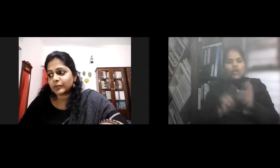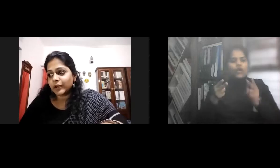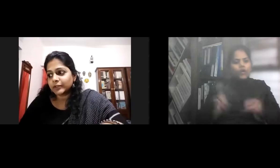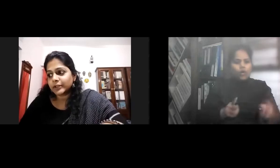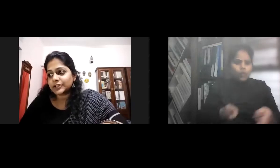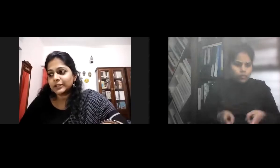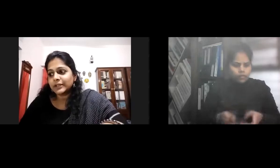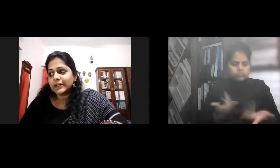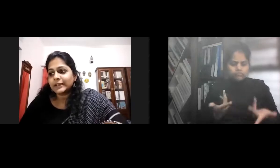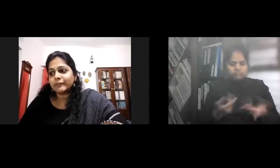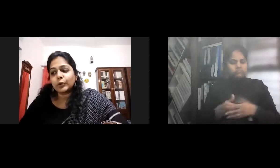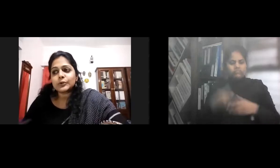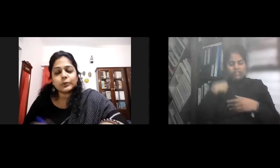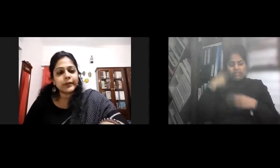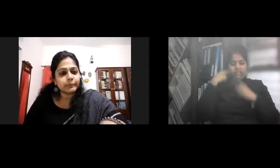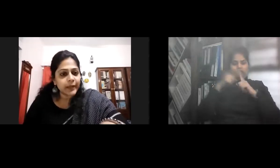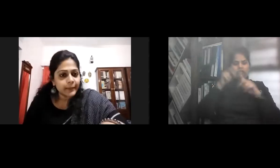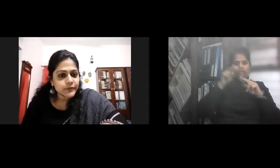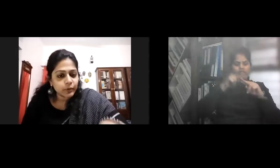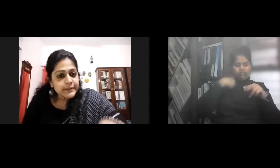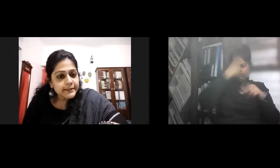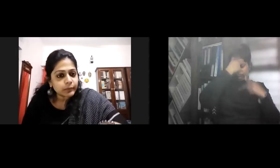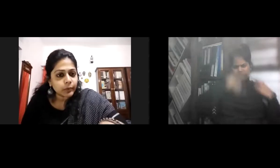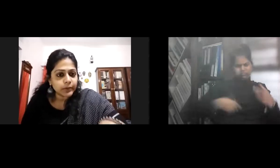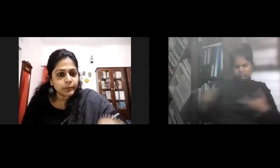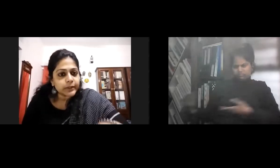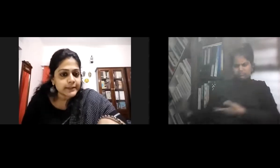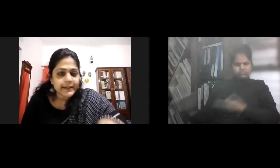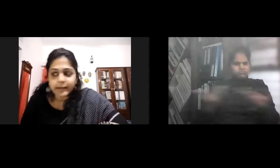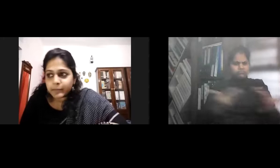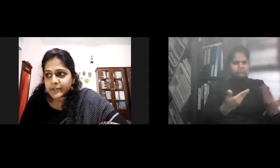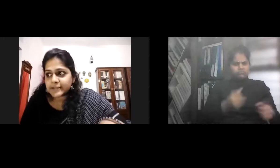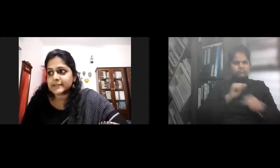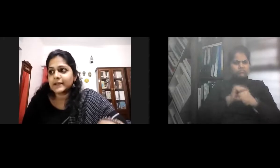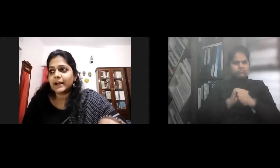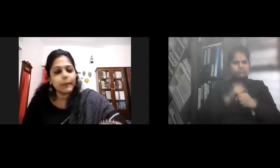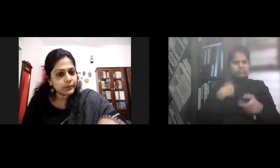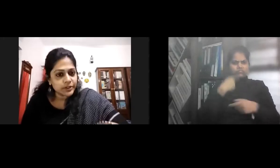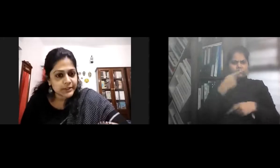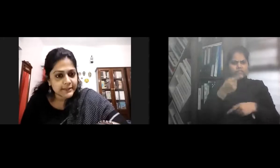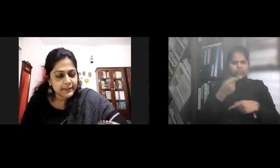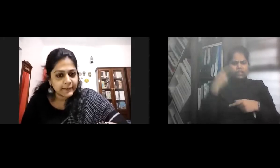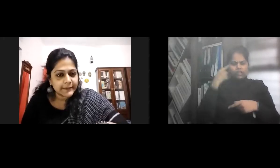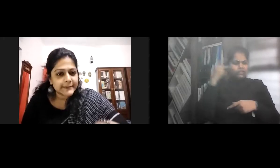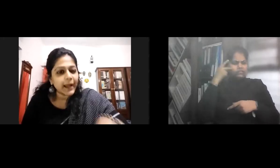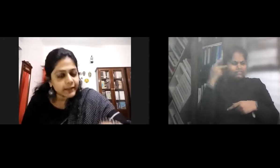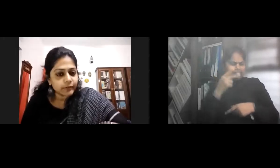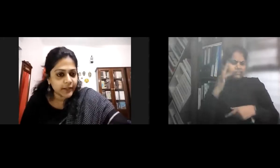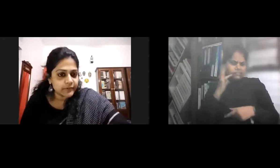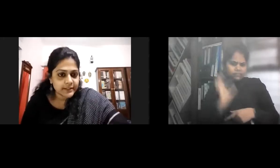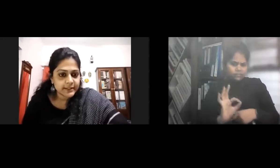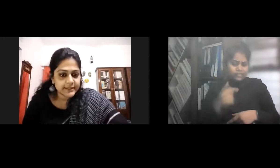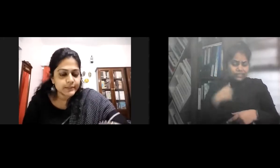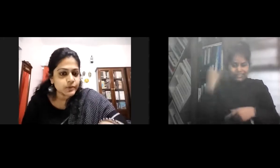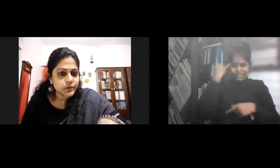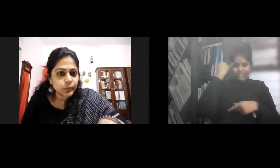this sort of articulation, then we could also look at perhaps or consider what the queer theorist Sarah Emmett says about just this idea of